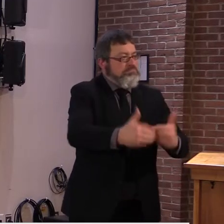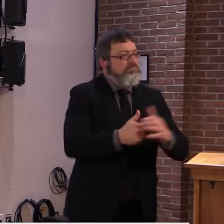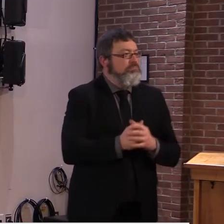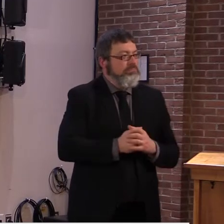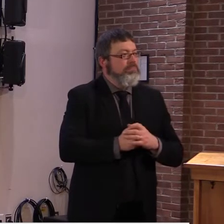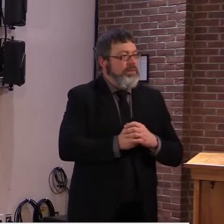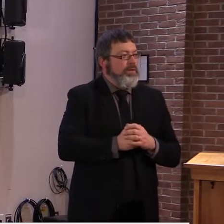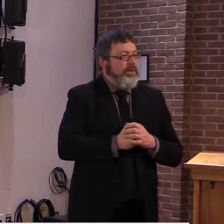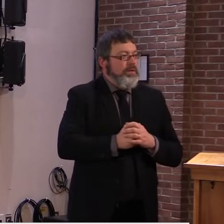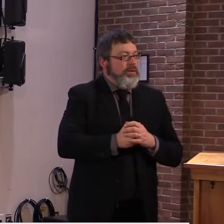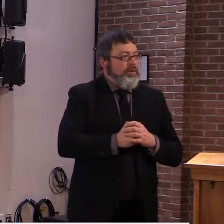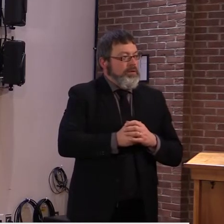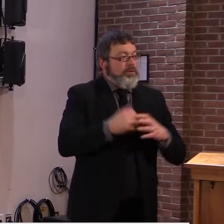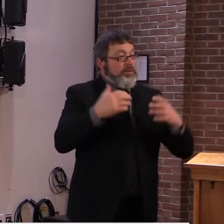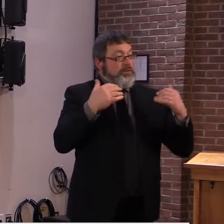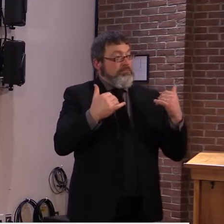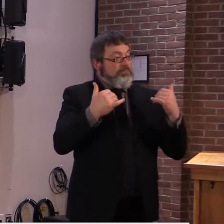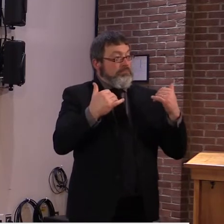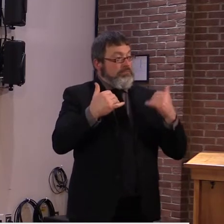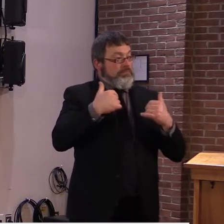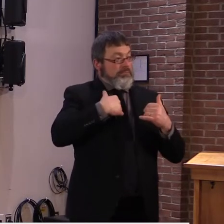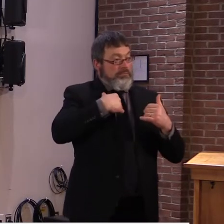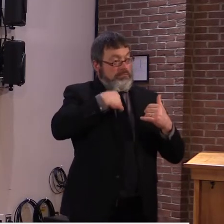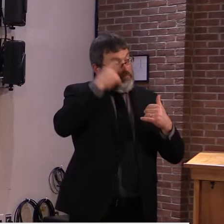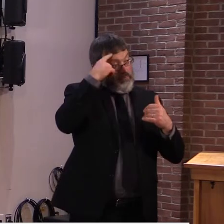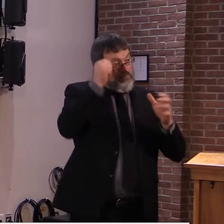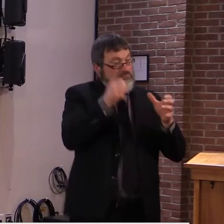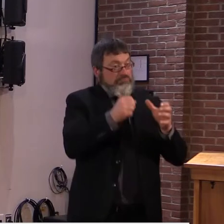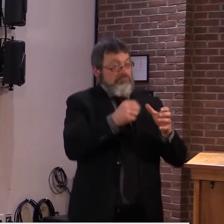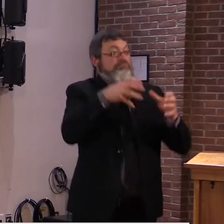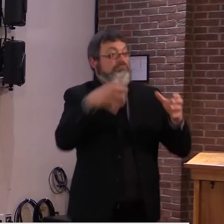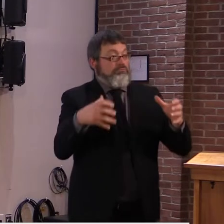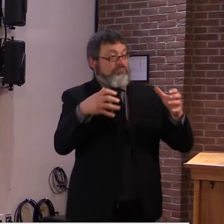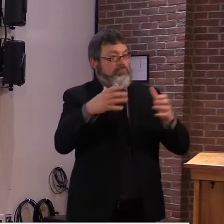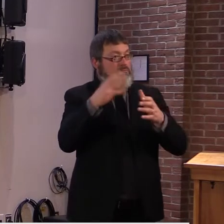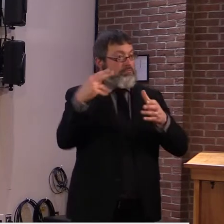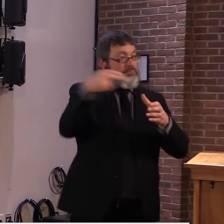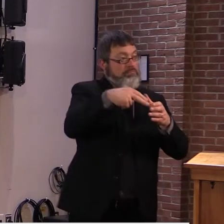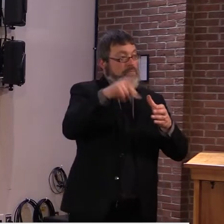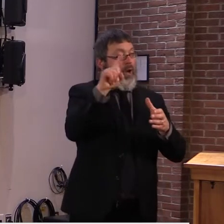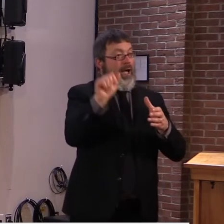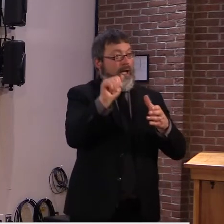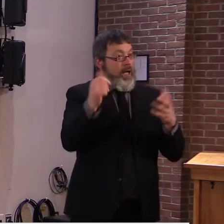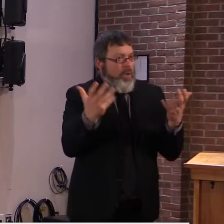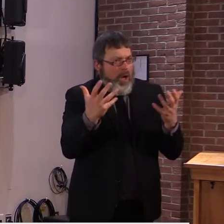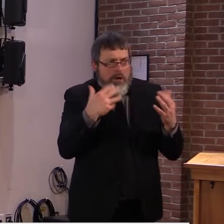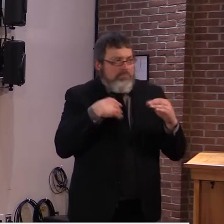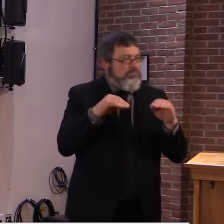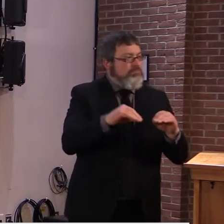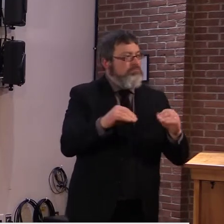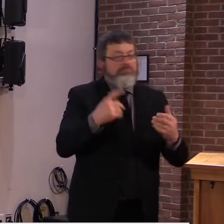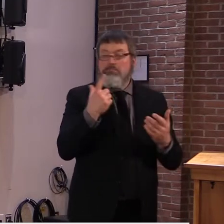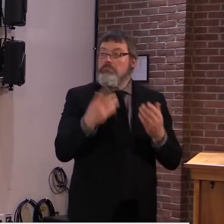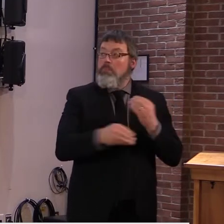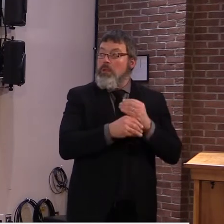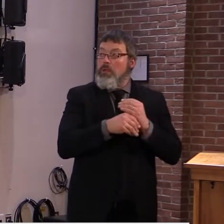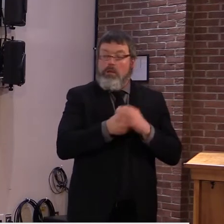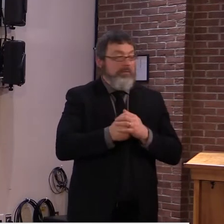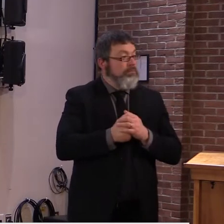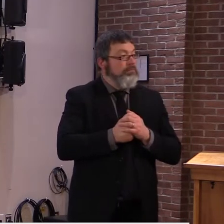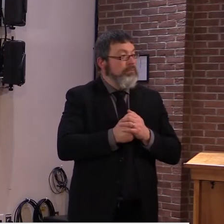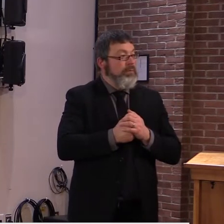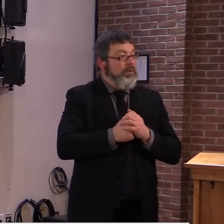1B. Yesterday, our own Vaccine Implementation Advisory Group met to consider these